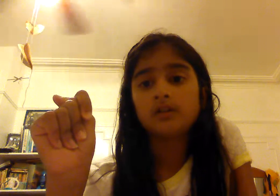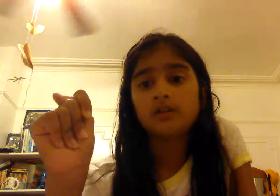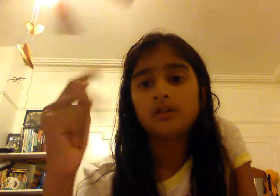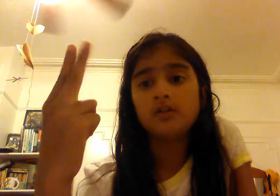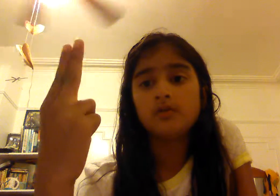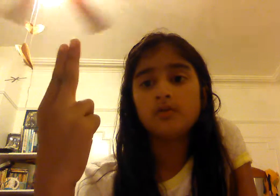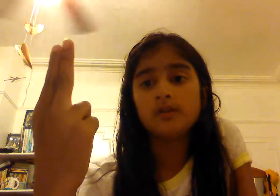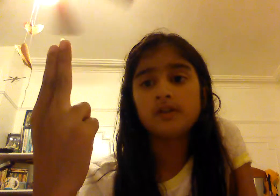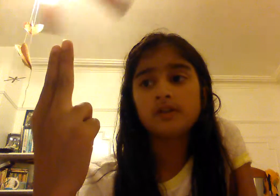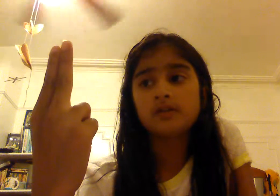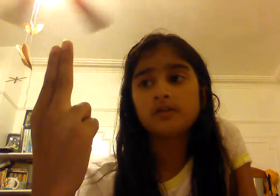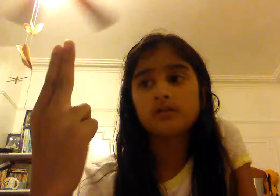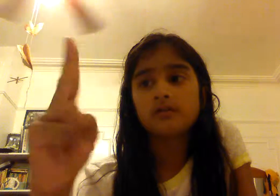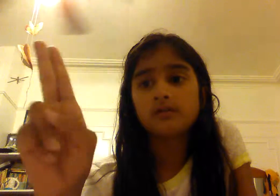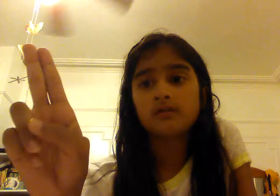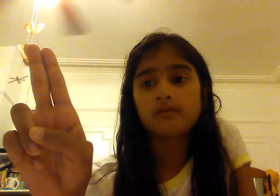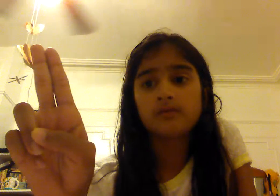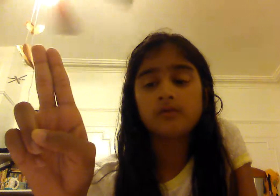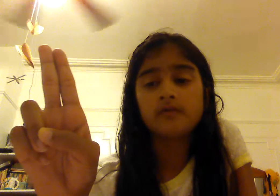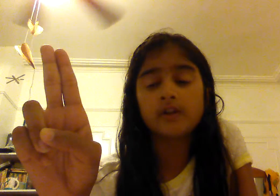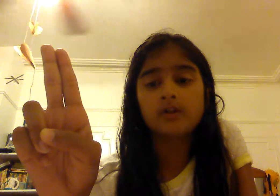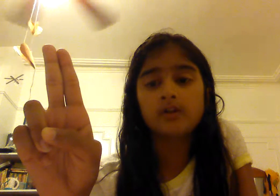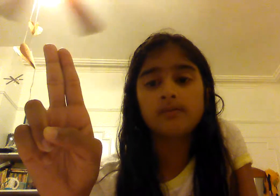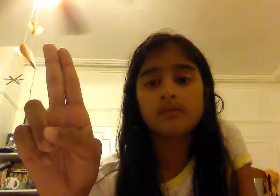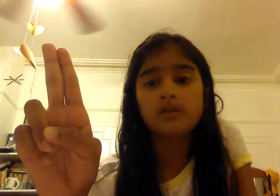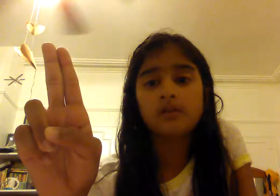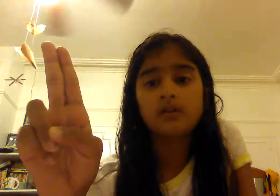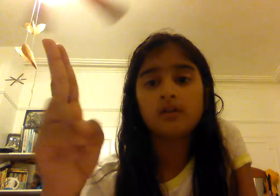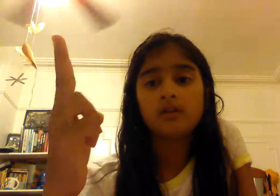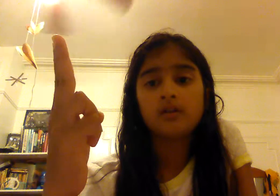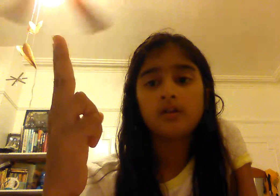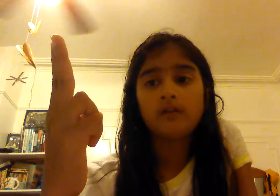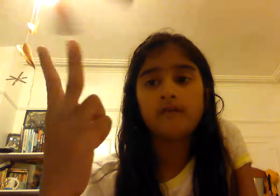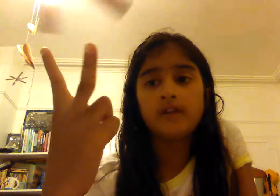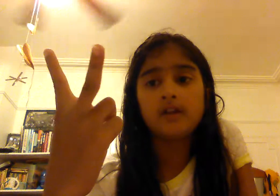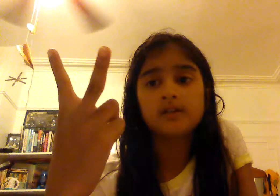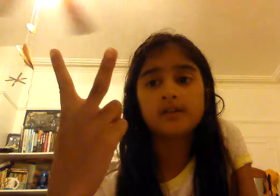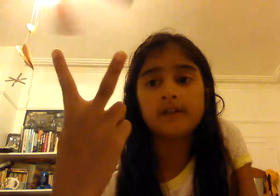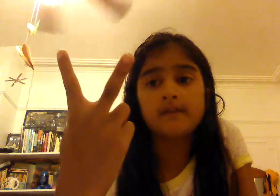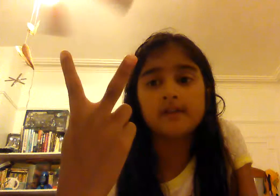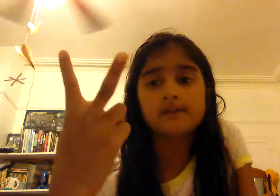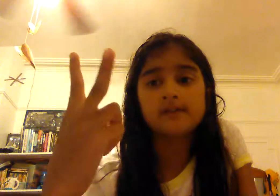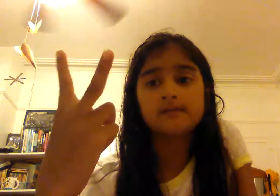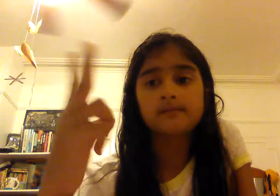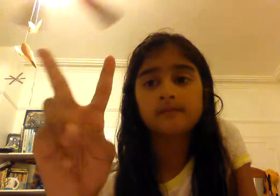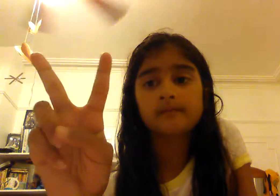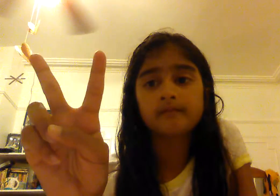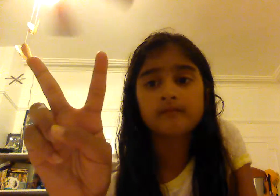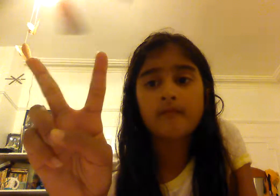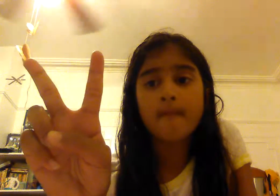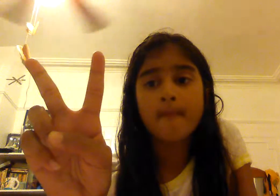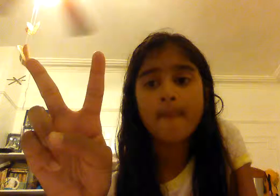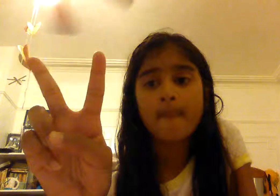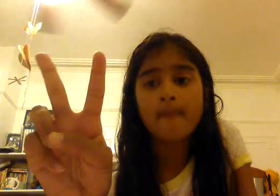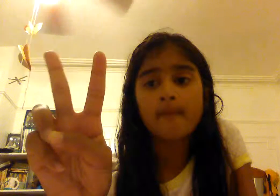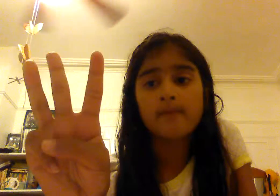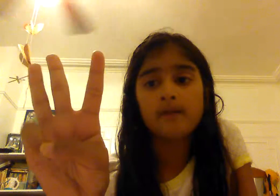U is two fingers up, V is like this, W,